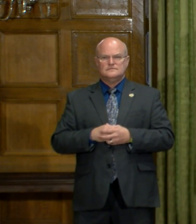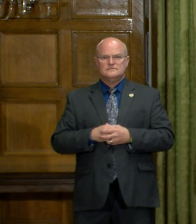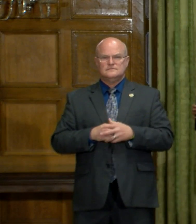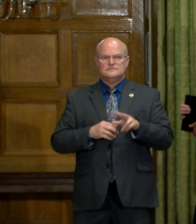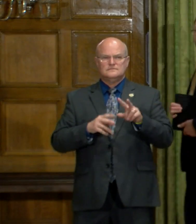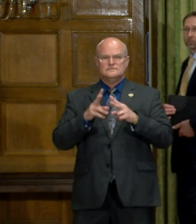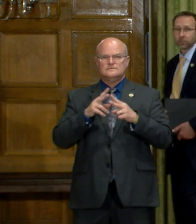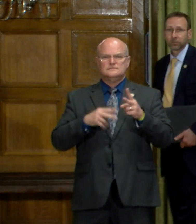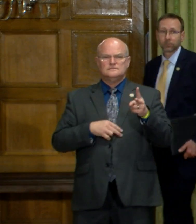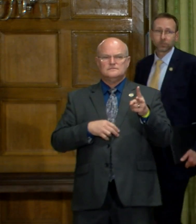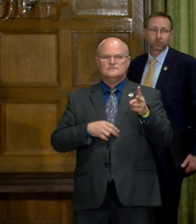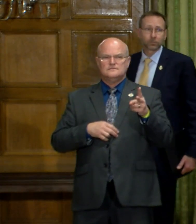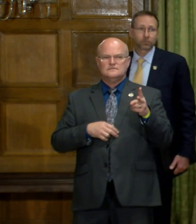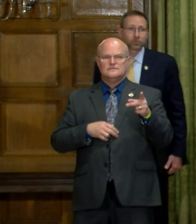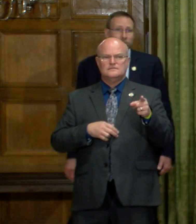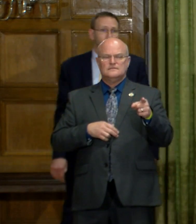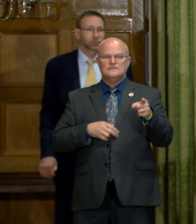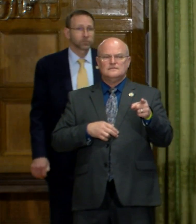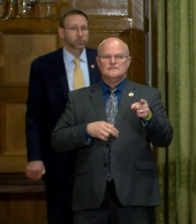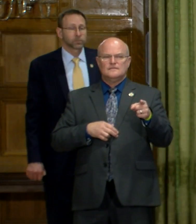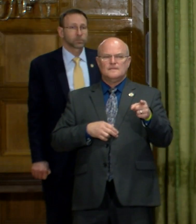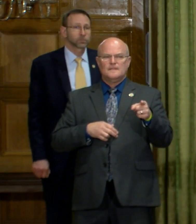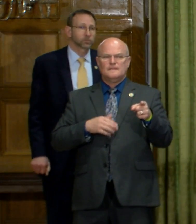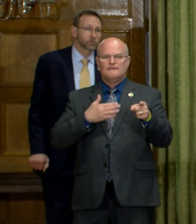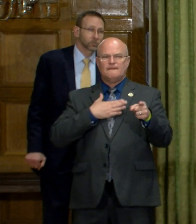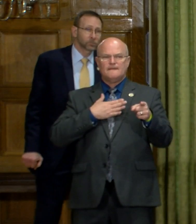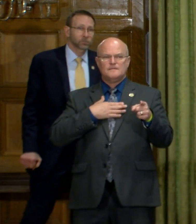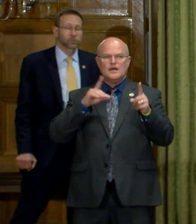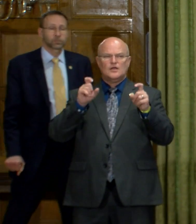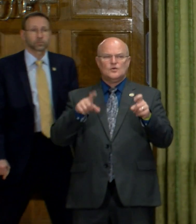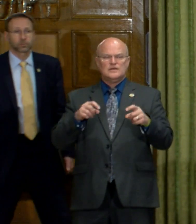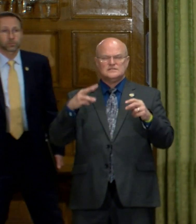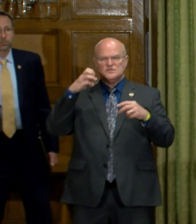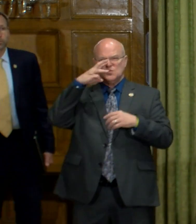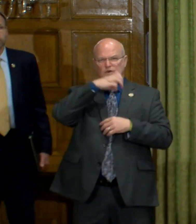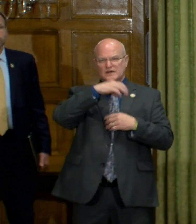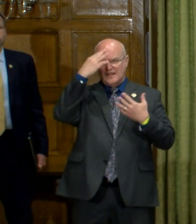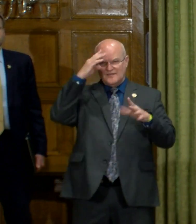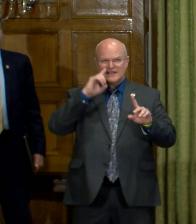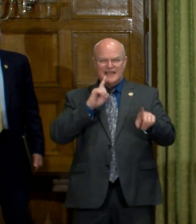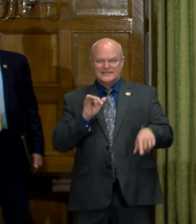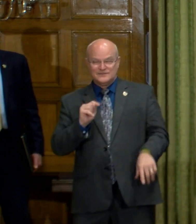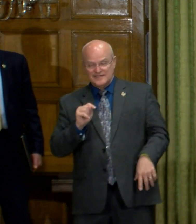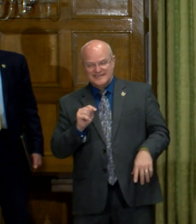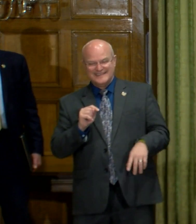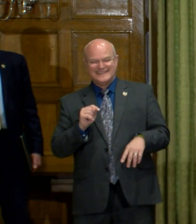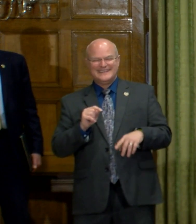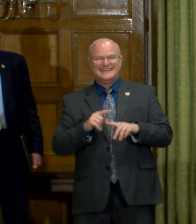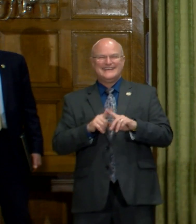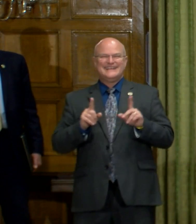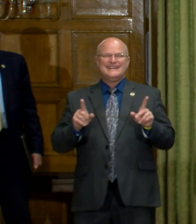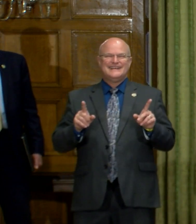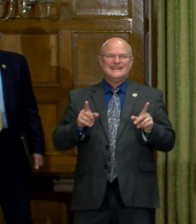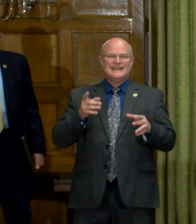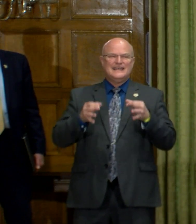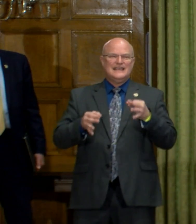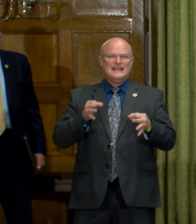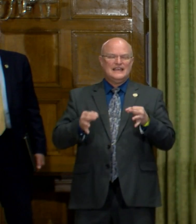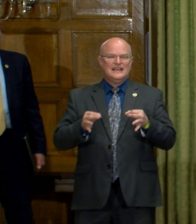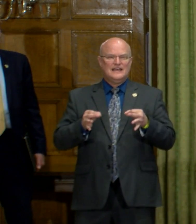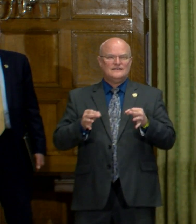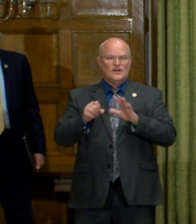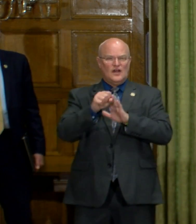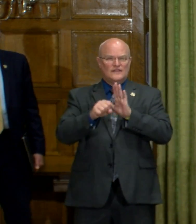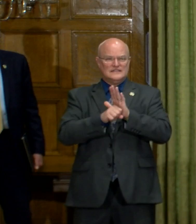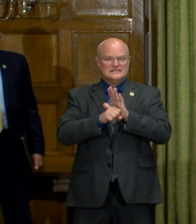might. And why don't you go first? My question's kind of weird. I don't know if you can answer. But